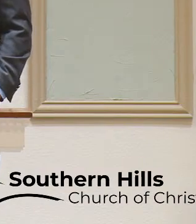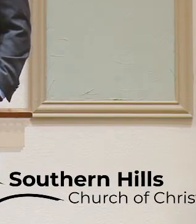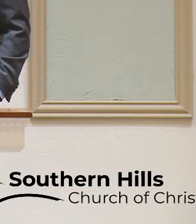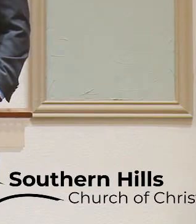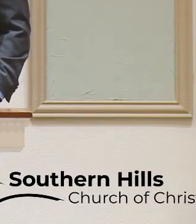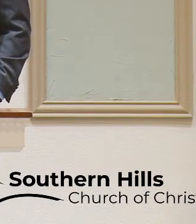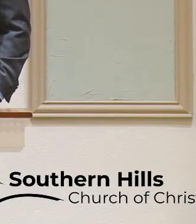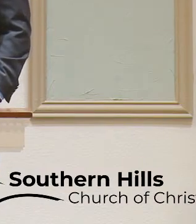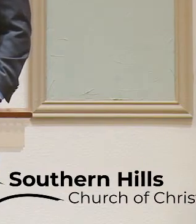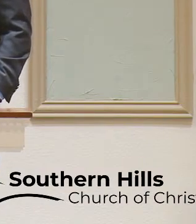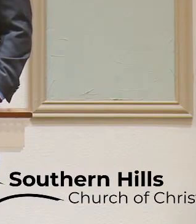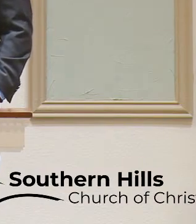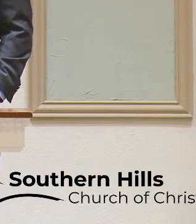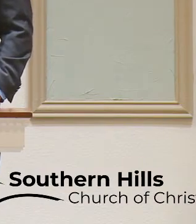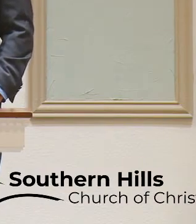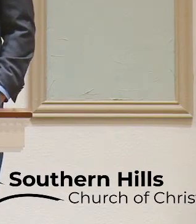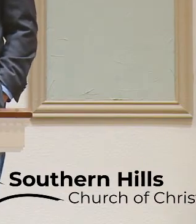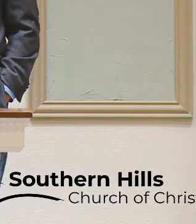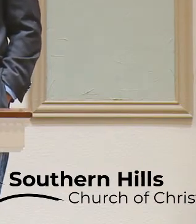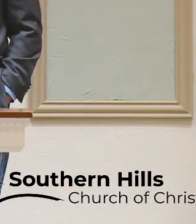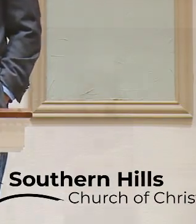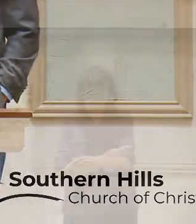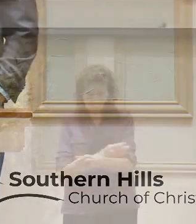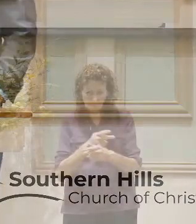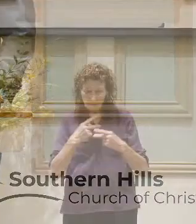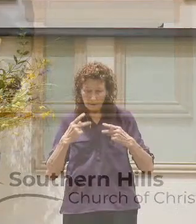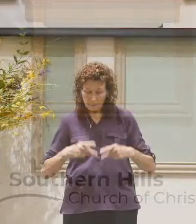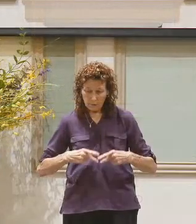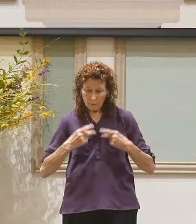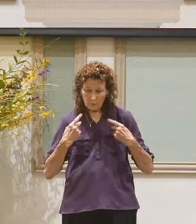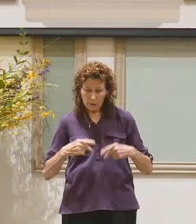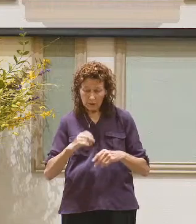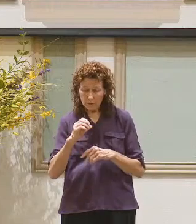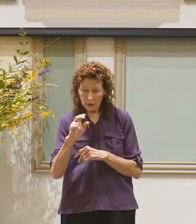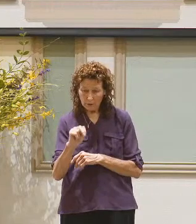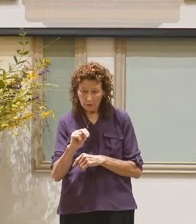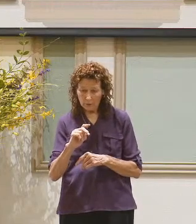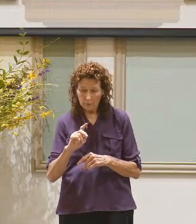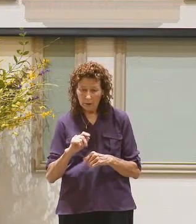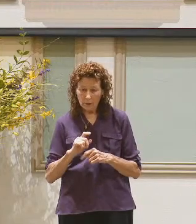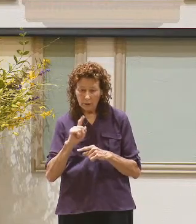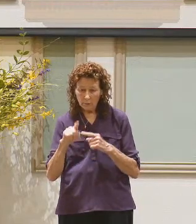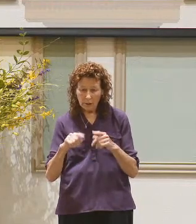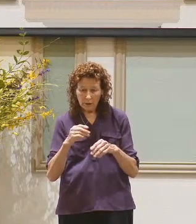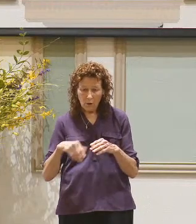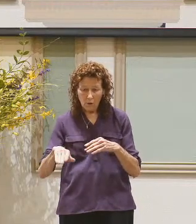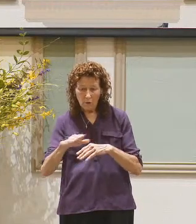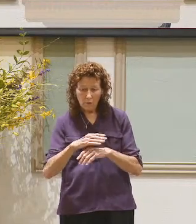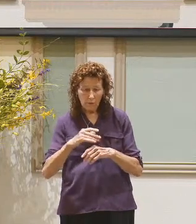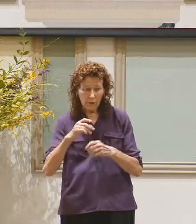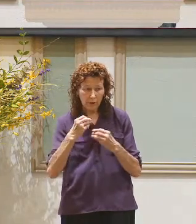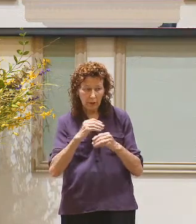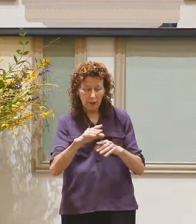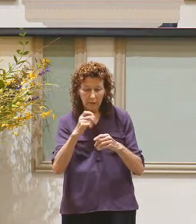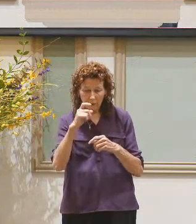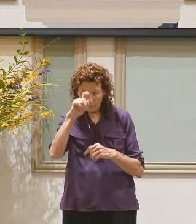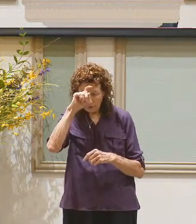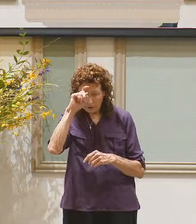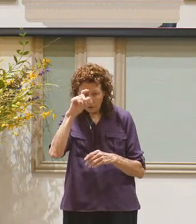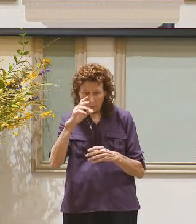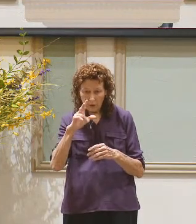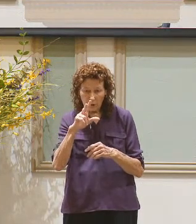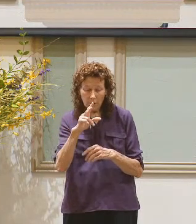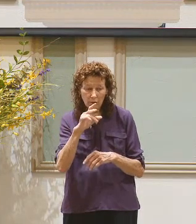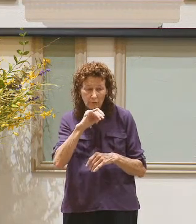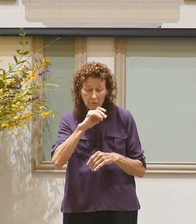of Potiphera, priest of On, so Joseph, and went out over the land of Egypt. Joseph was 30 years old when he entered